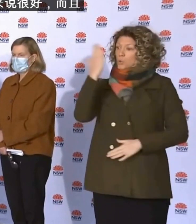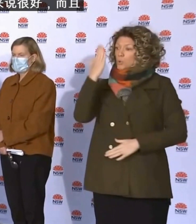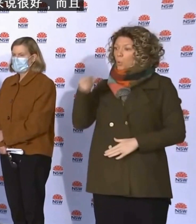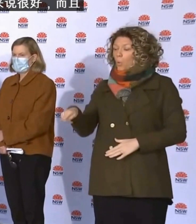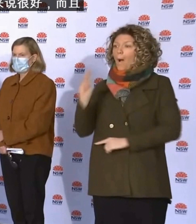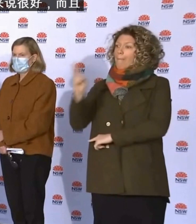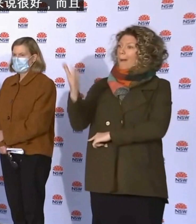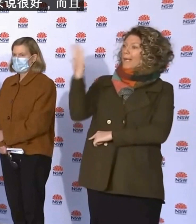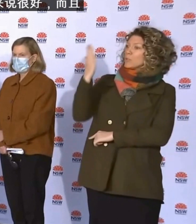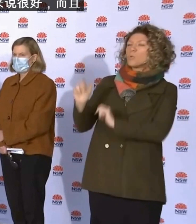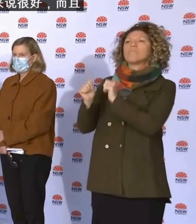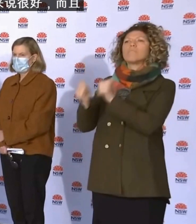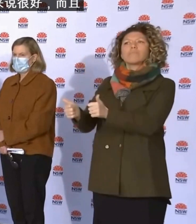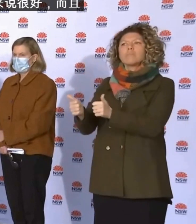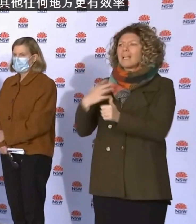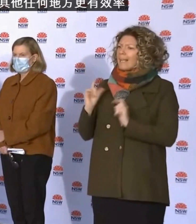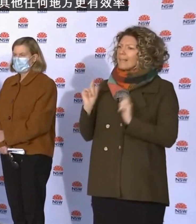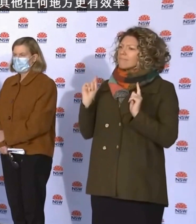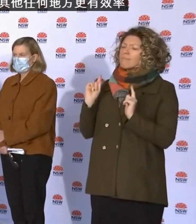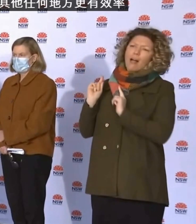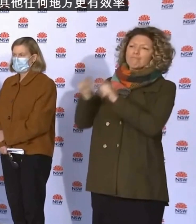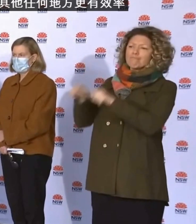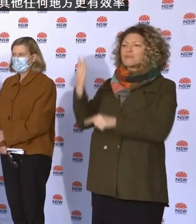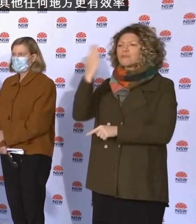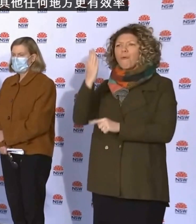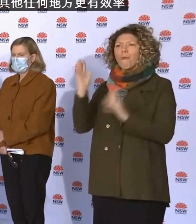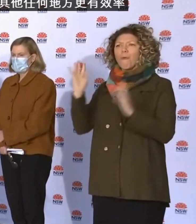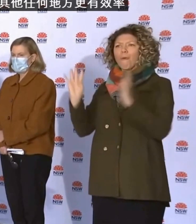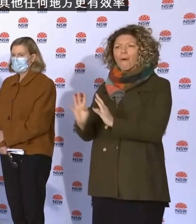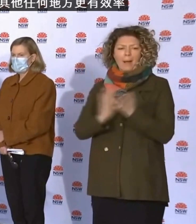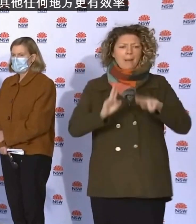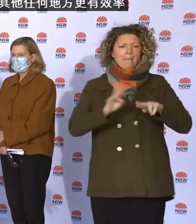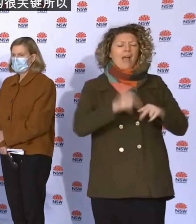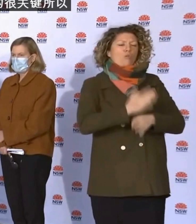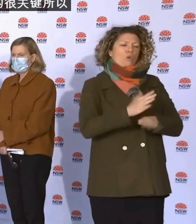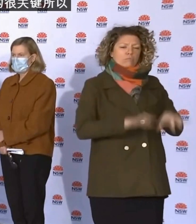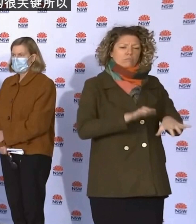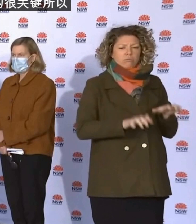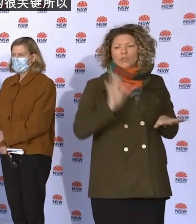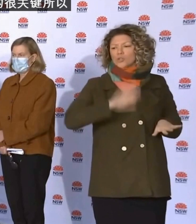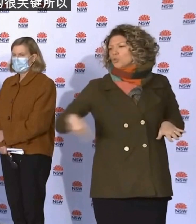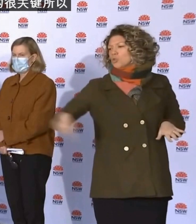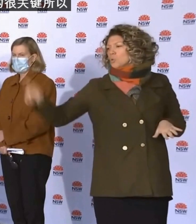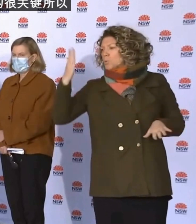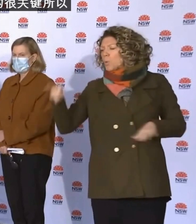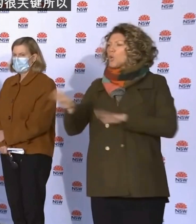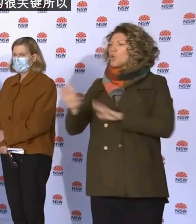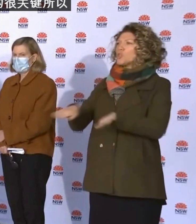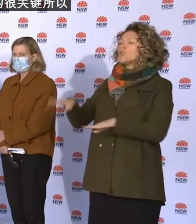learning is great for the students, and it's also great for the parents because they can be more productive at home or whatever they're doing as well, and we